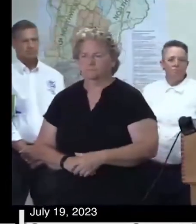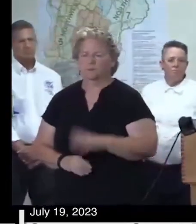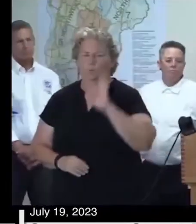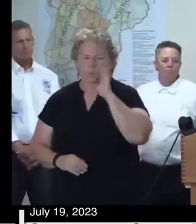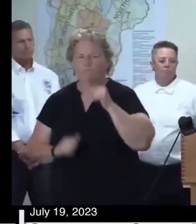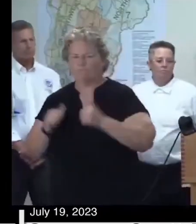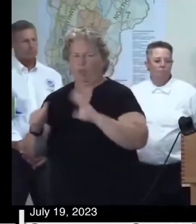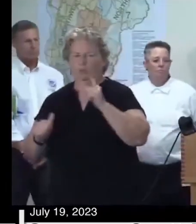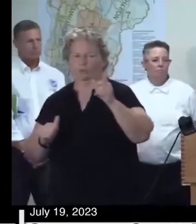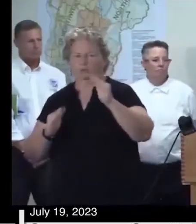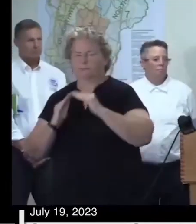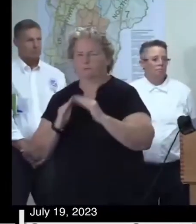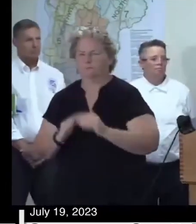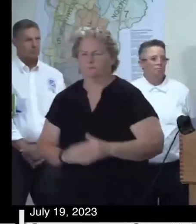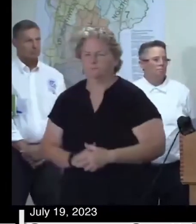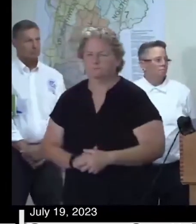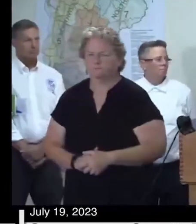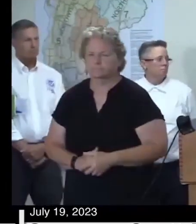Okay, thank you.